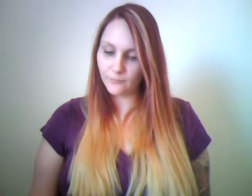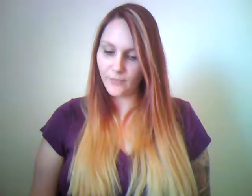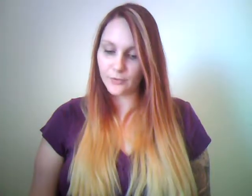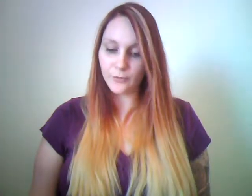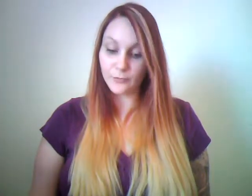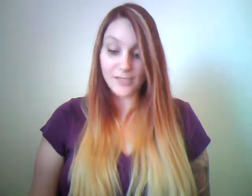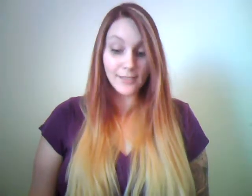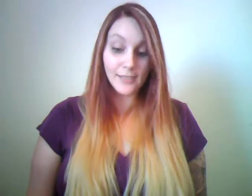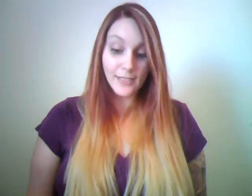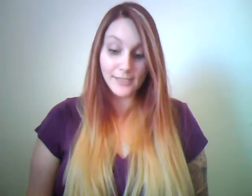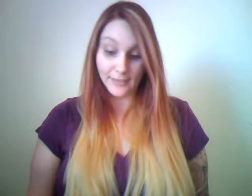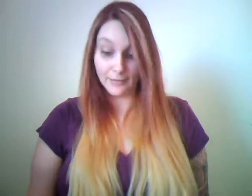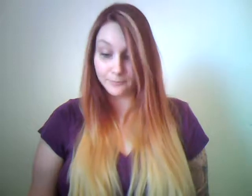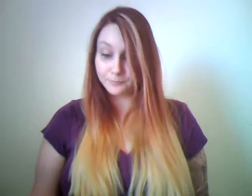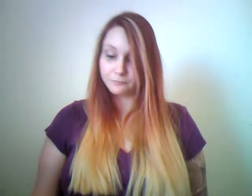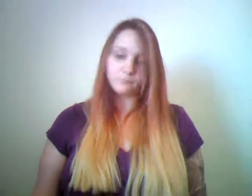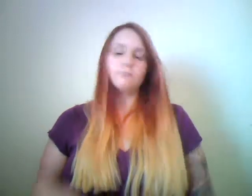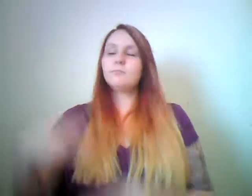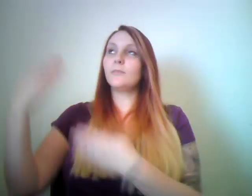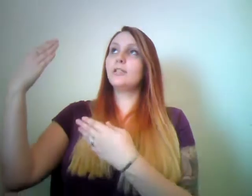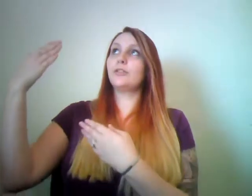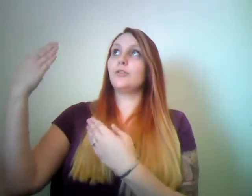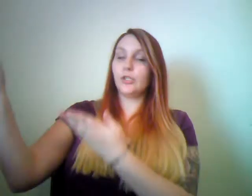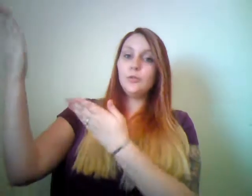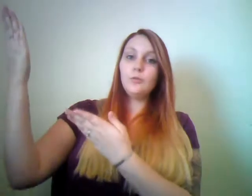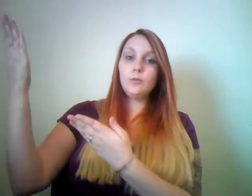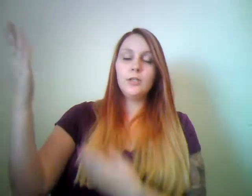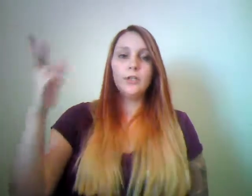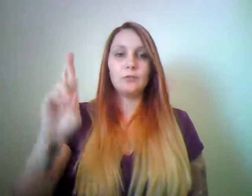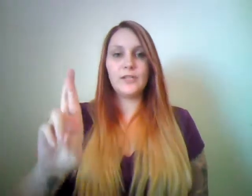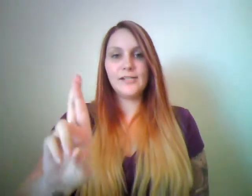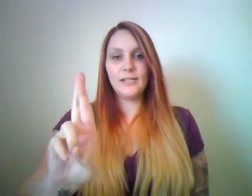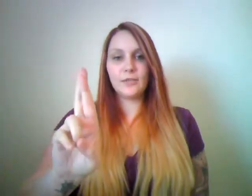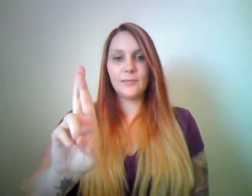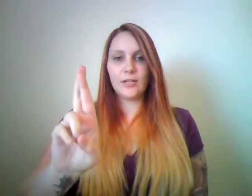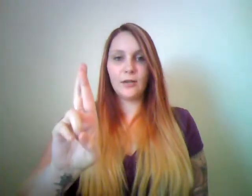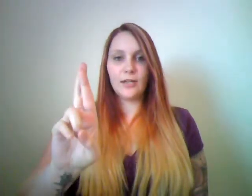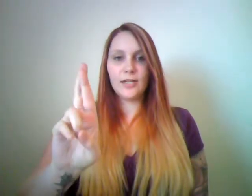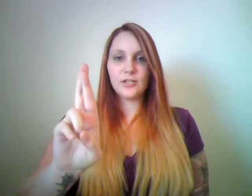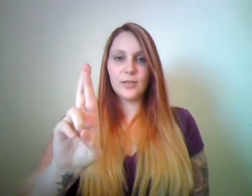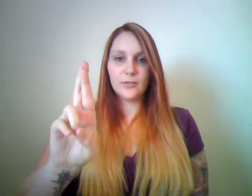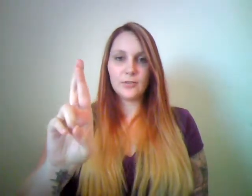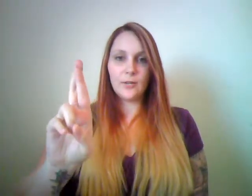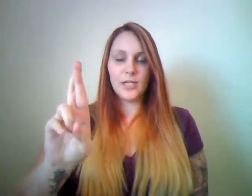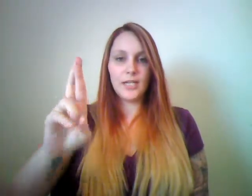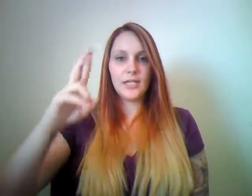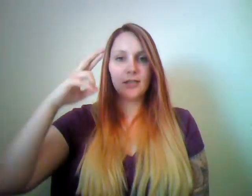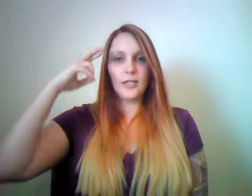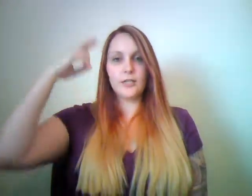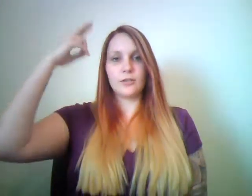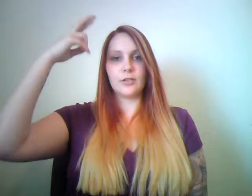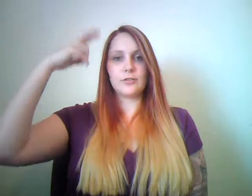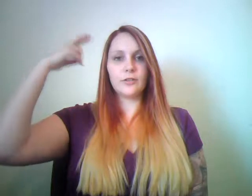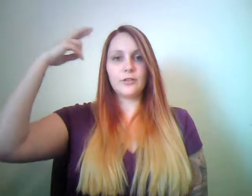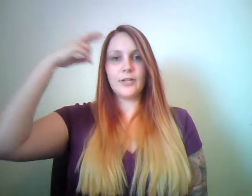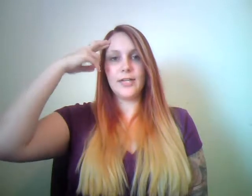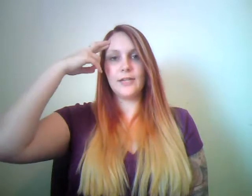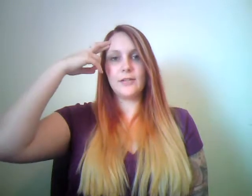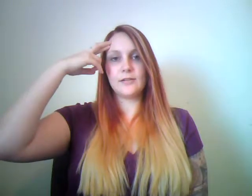You're the reason that I sing. So you, reason, you're going to make your R hand shape with your dominant hand. You're going to circle your head and then touch